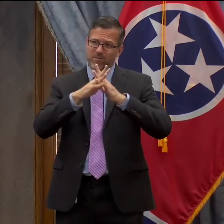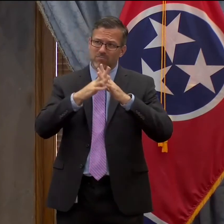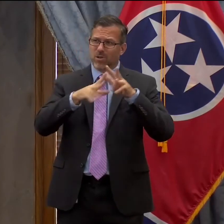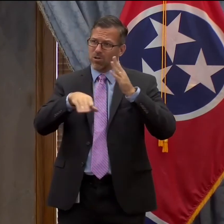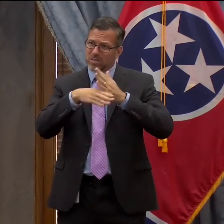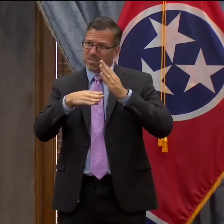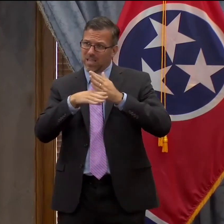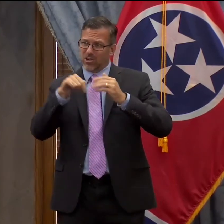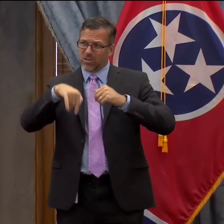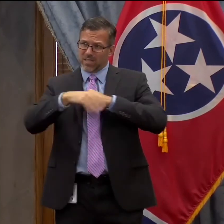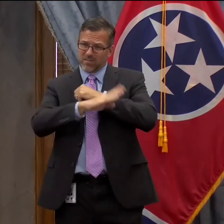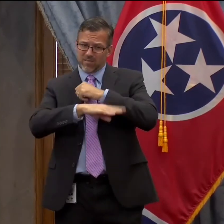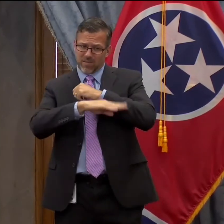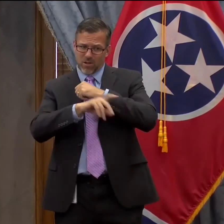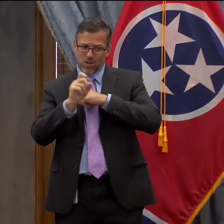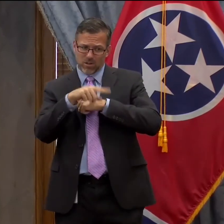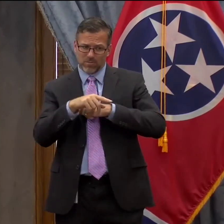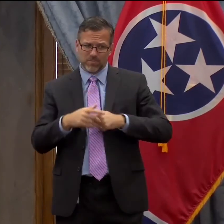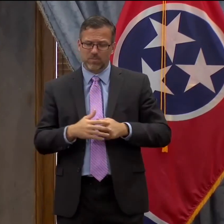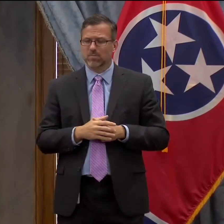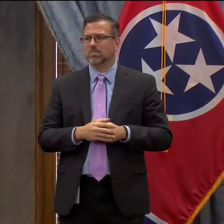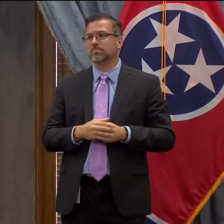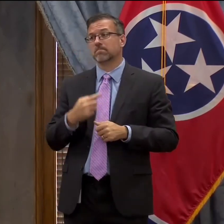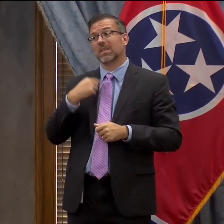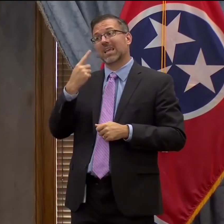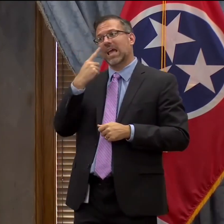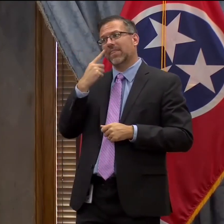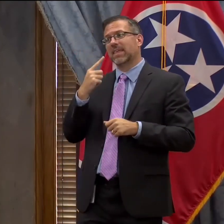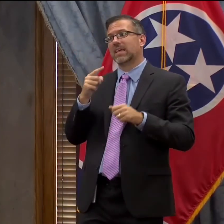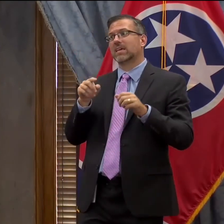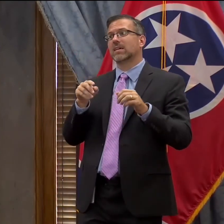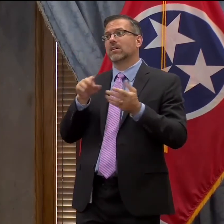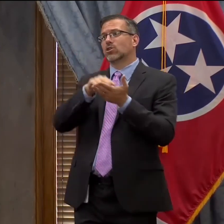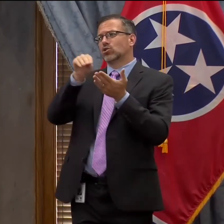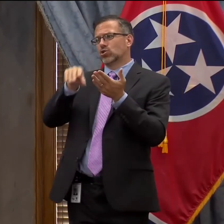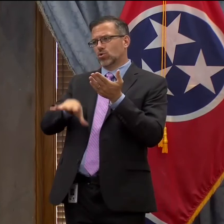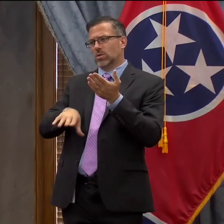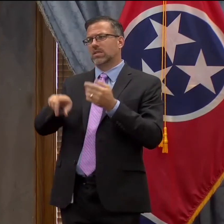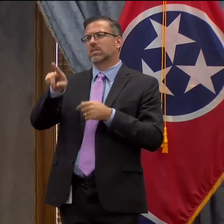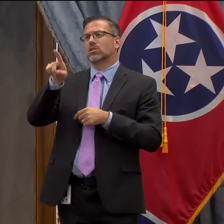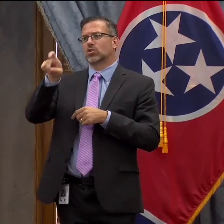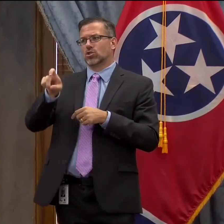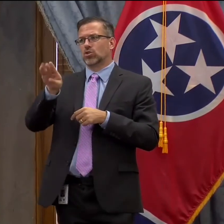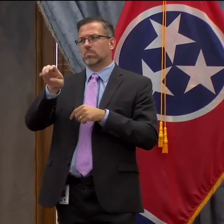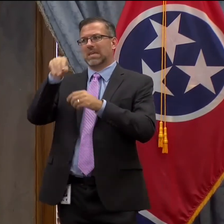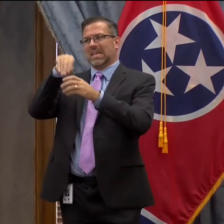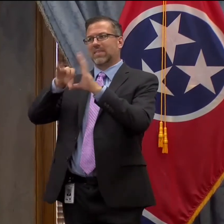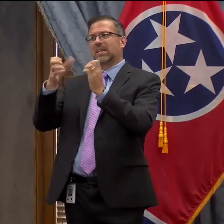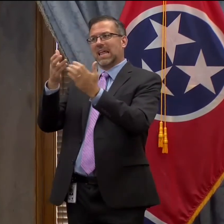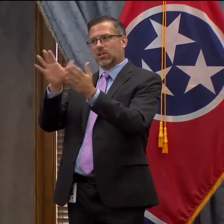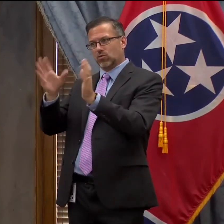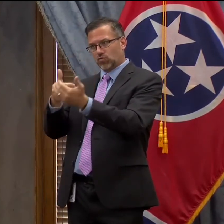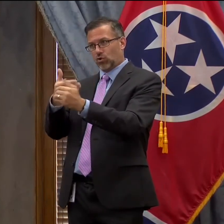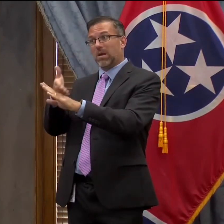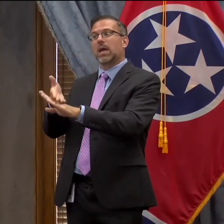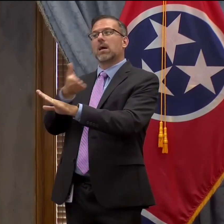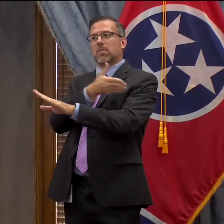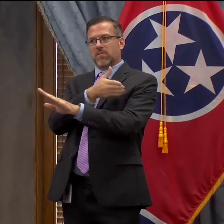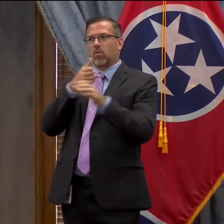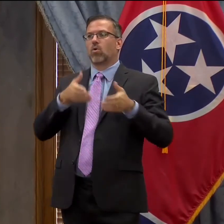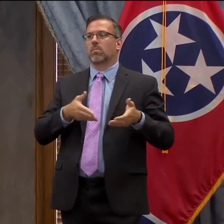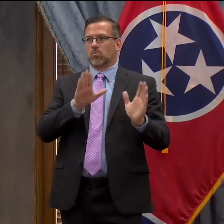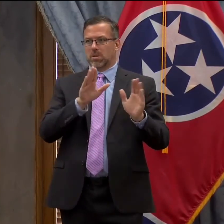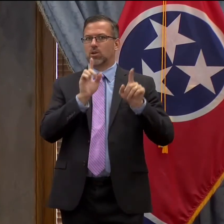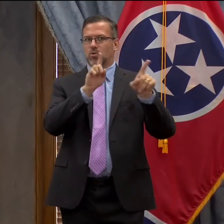say this. I think children ought to be in a classroom before they're allowed to be on the football field.